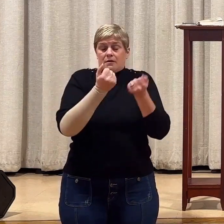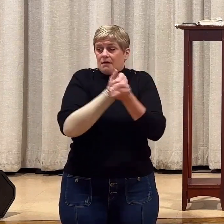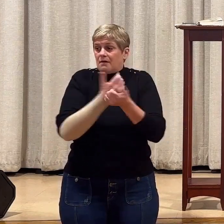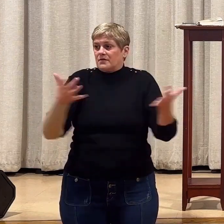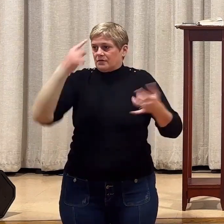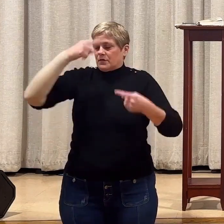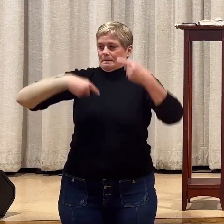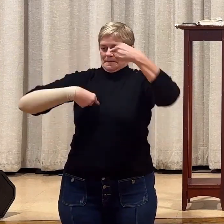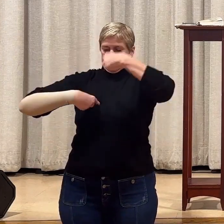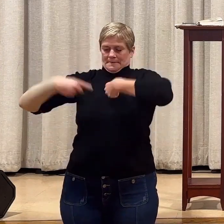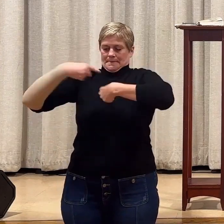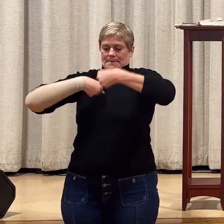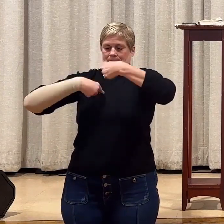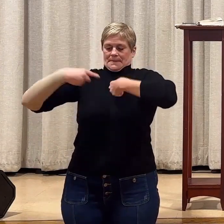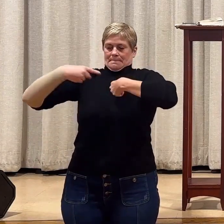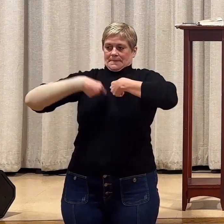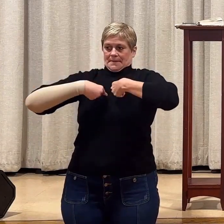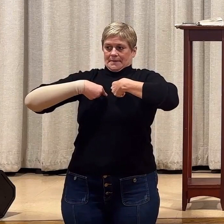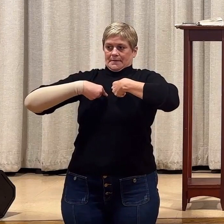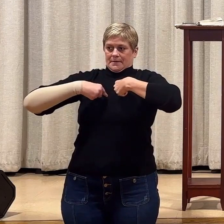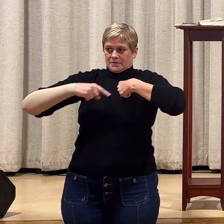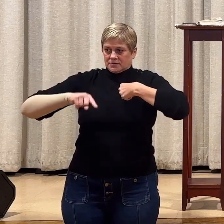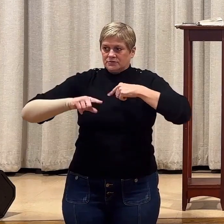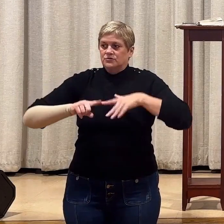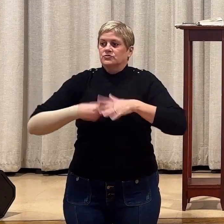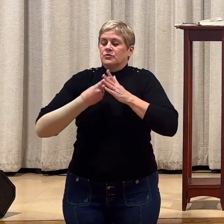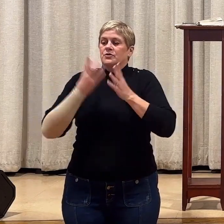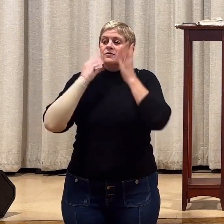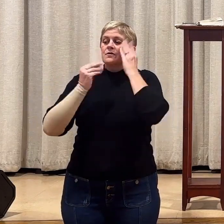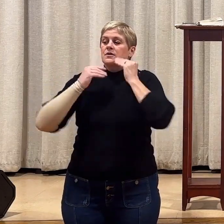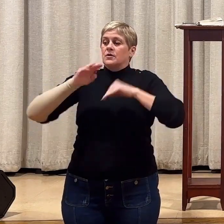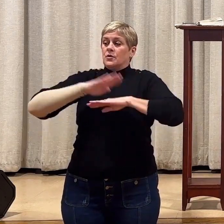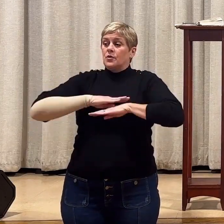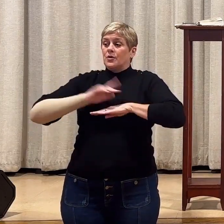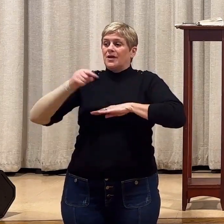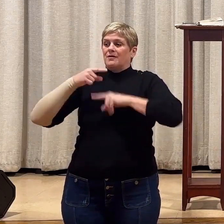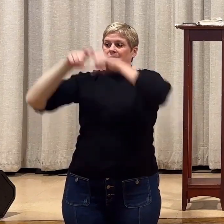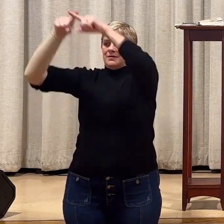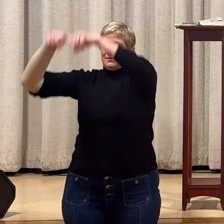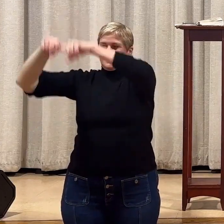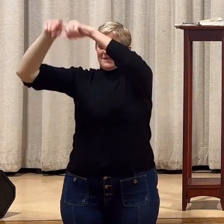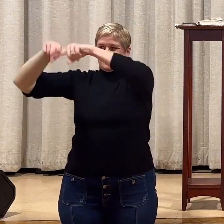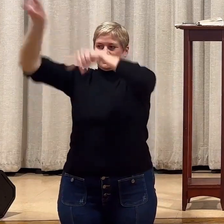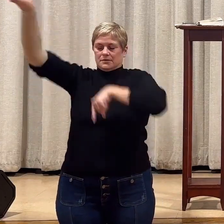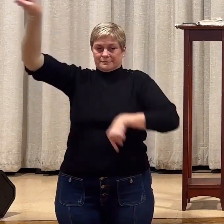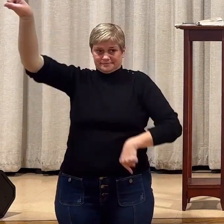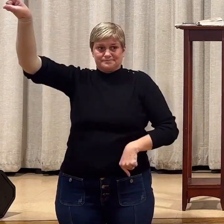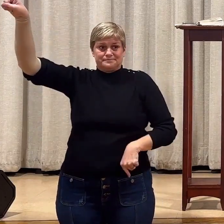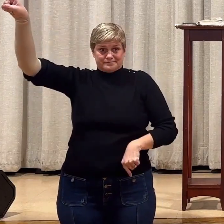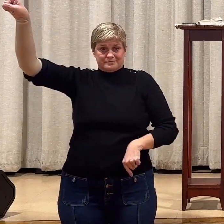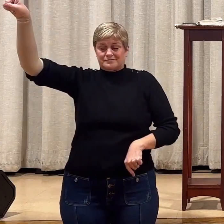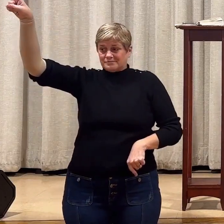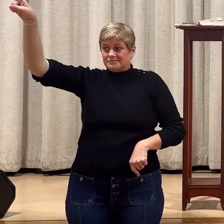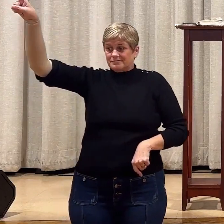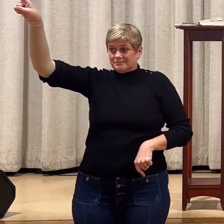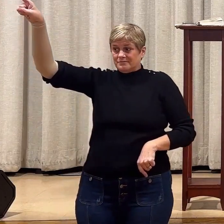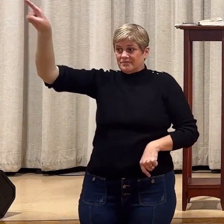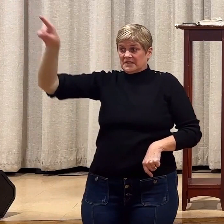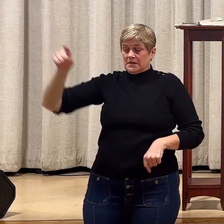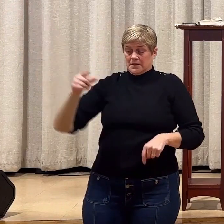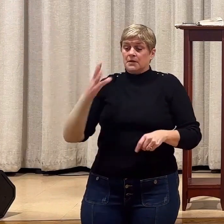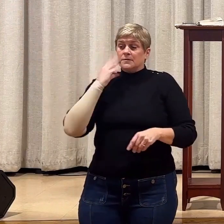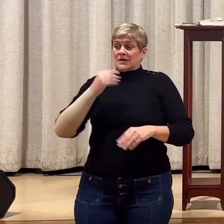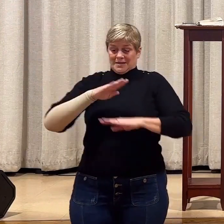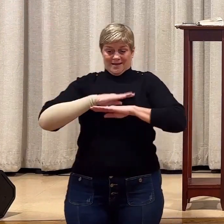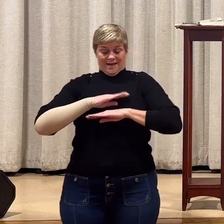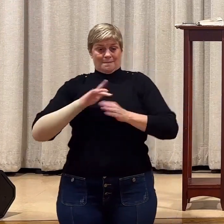for ourselves and we start finding that contentment in Christ. One thing I want to say, too, is contentment does not mean that you're